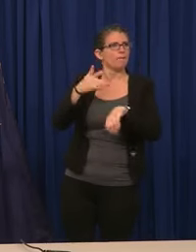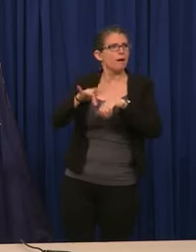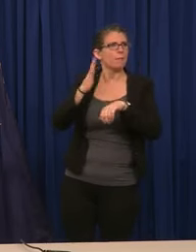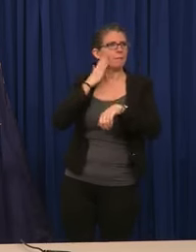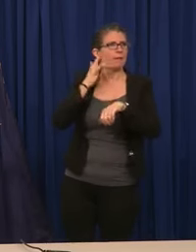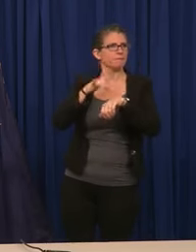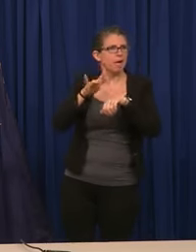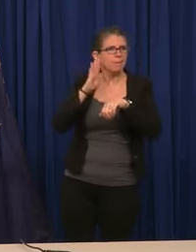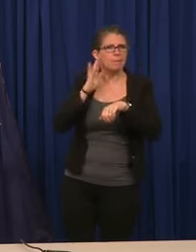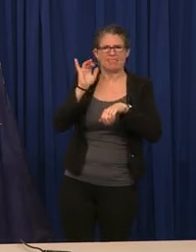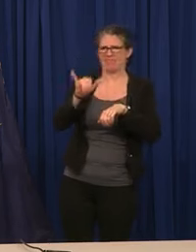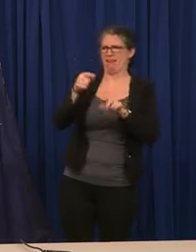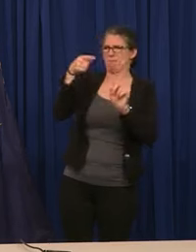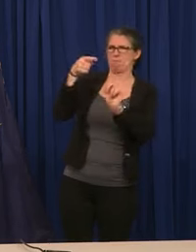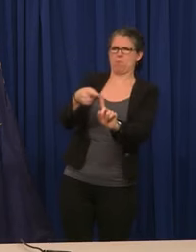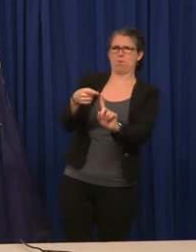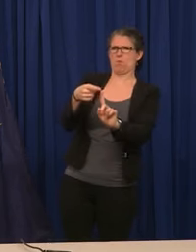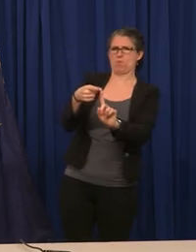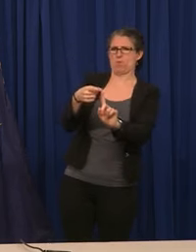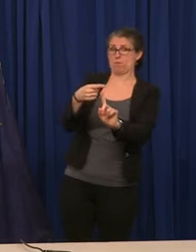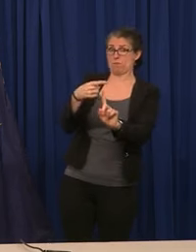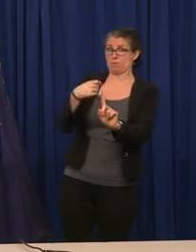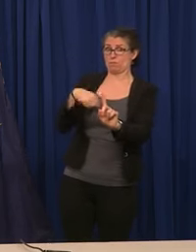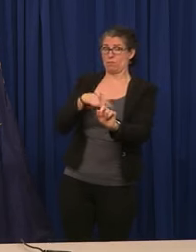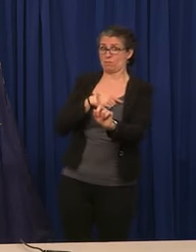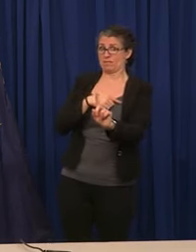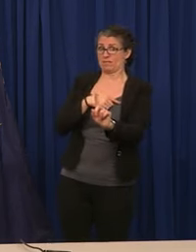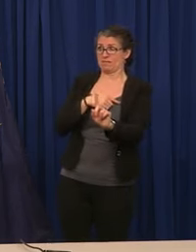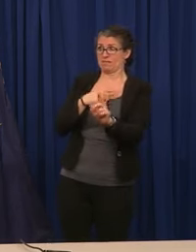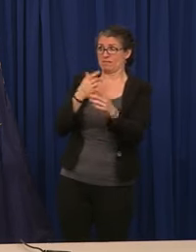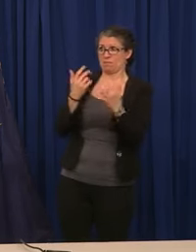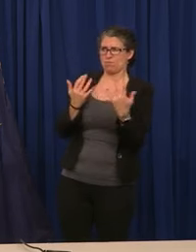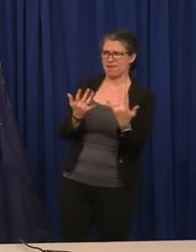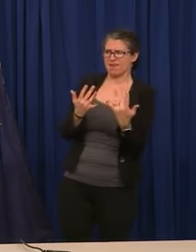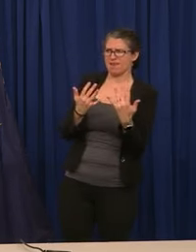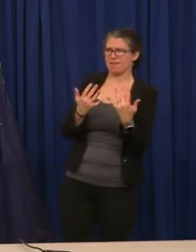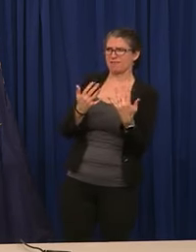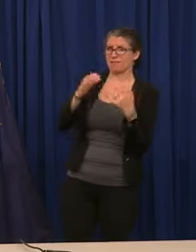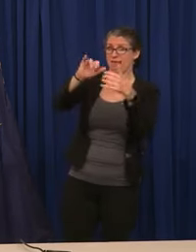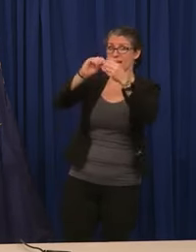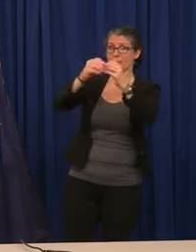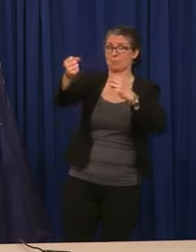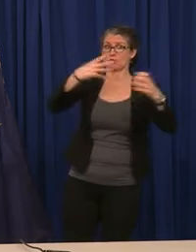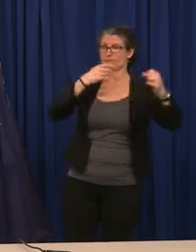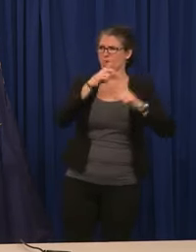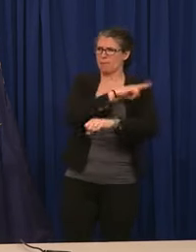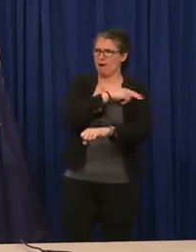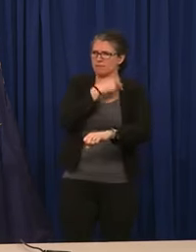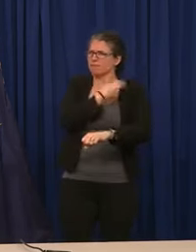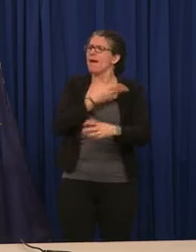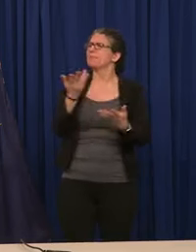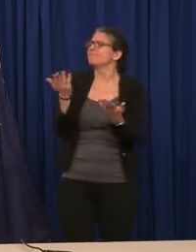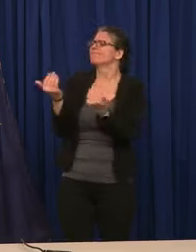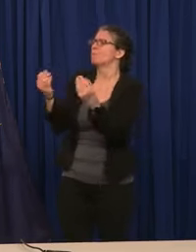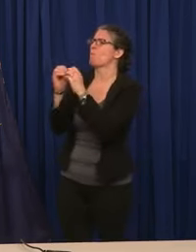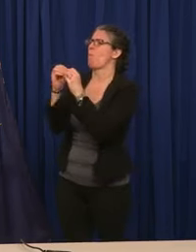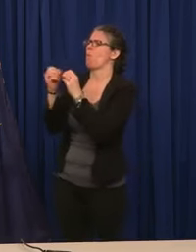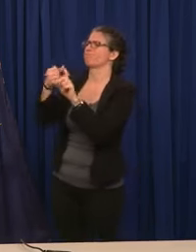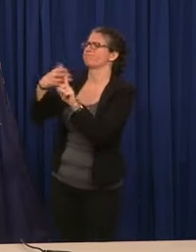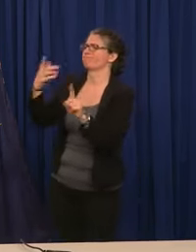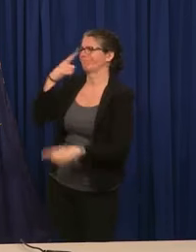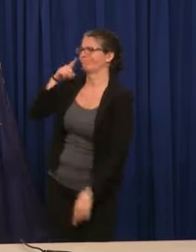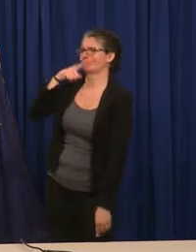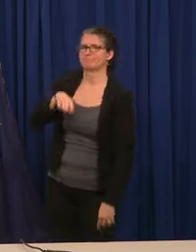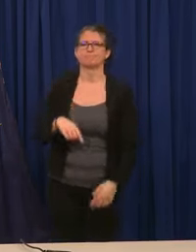done, or do you have a pretty good sense at this point of what's out there? Great. So Caitlin's first question is around other states that we look at, that we work